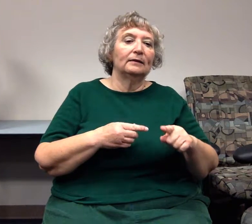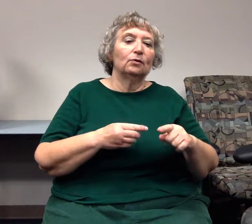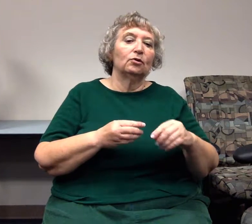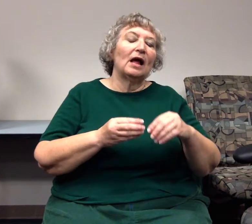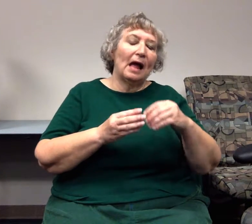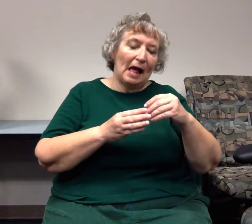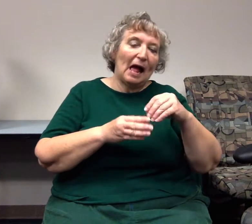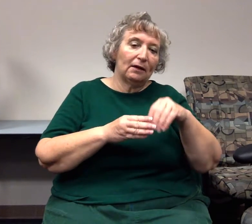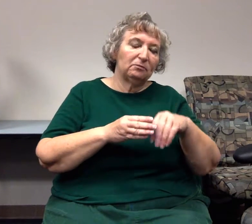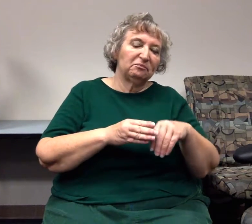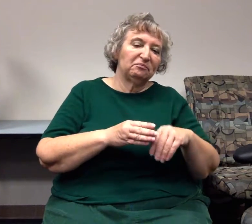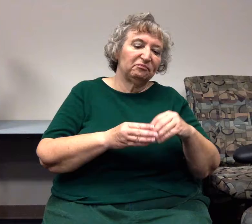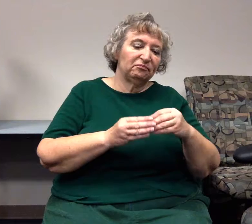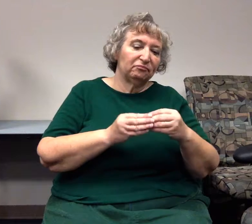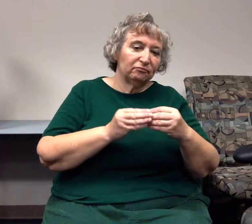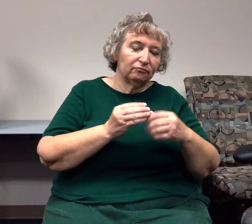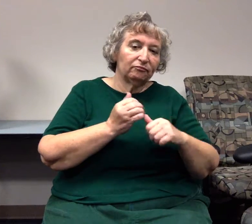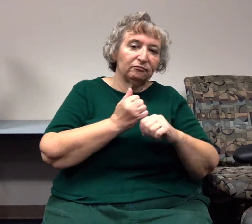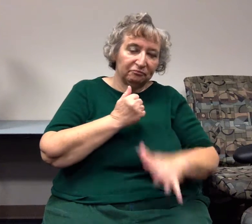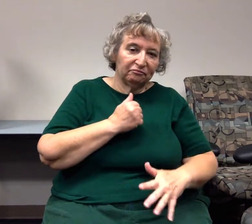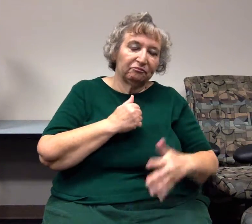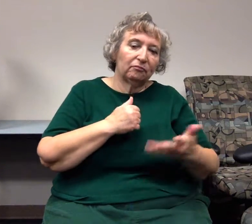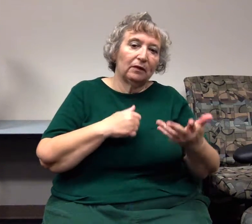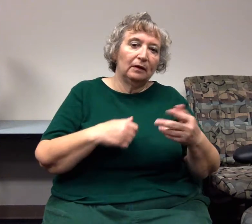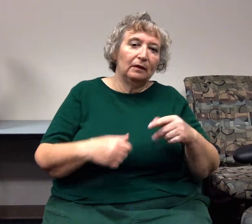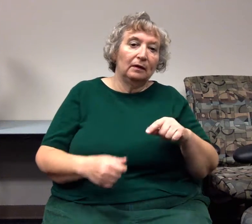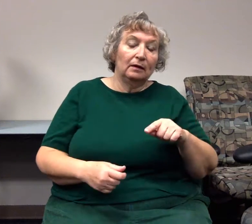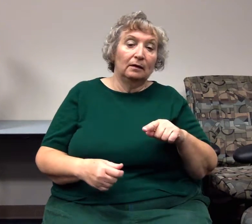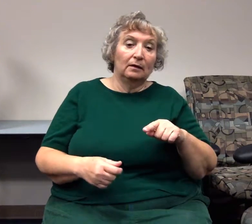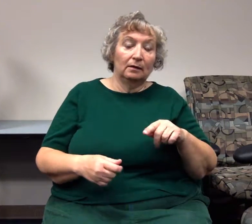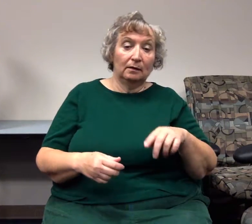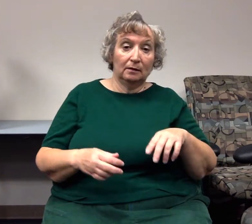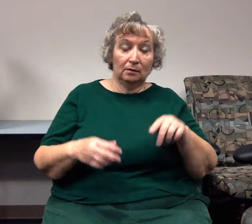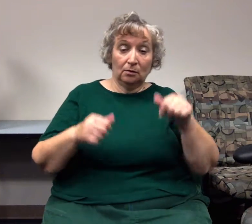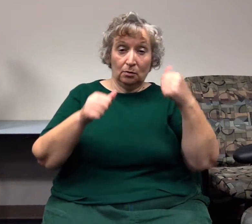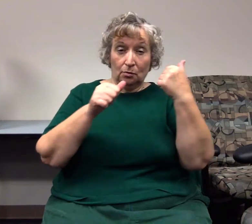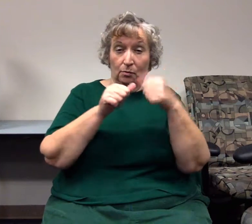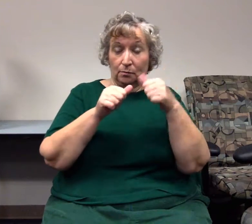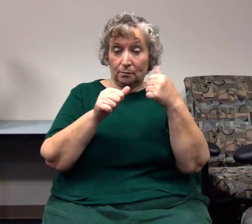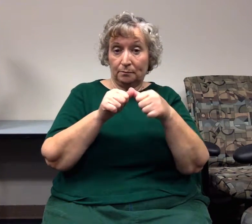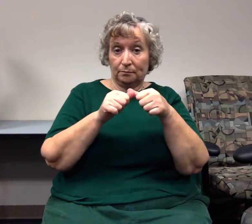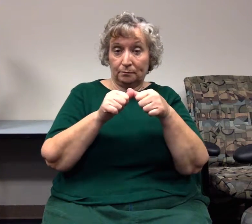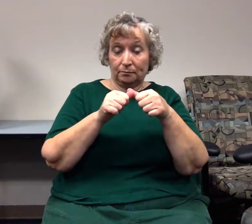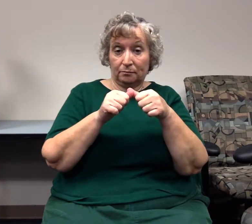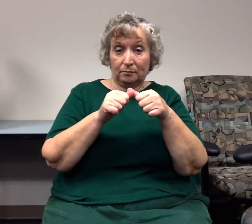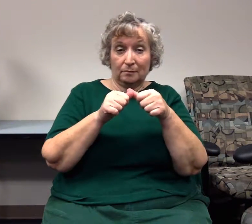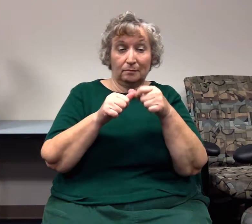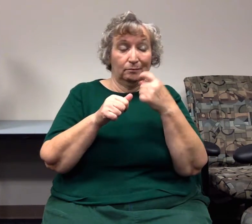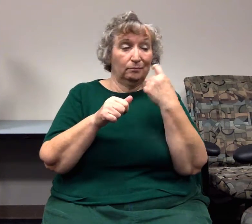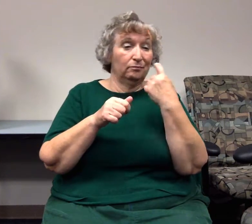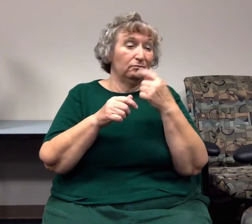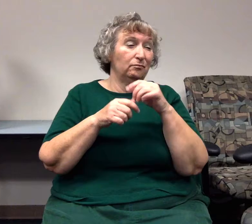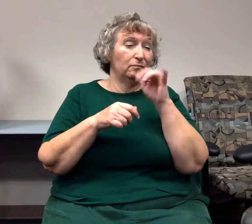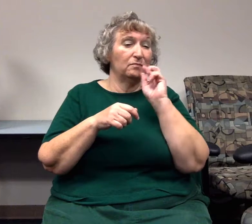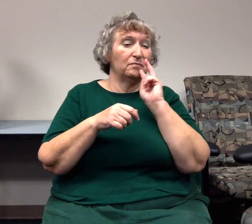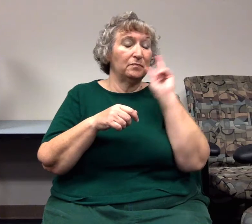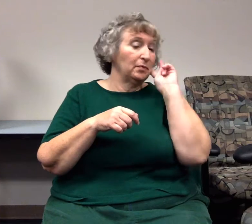mouths. Remember the other day we did do that investigation where we used a lemon, and we